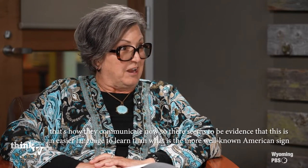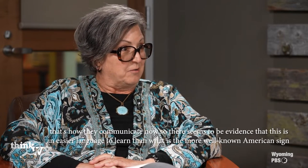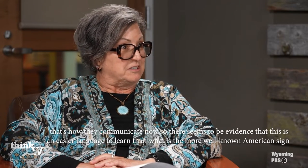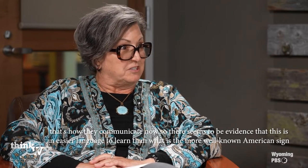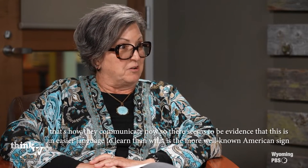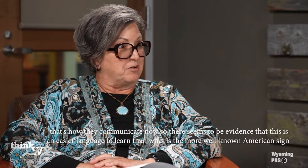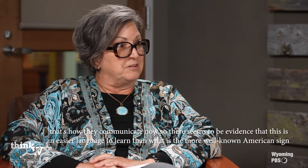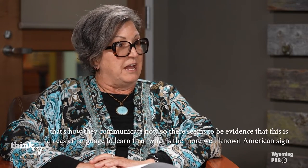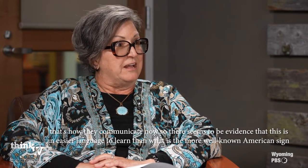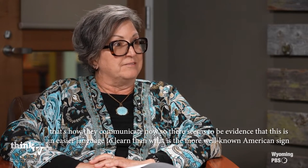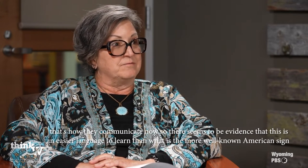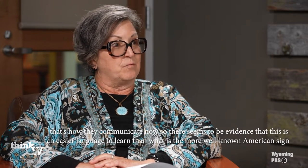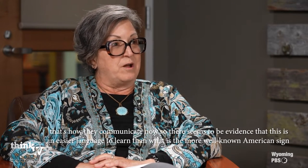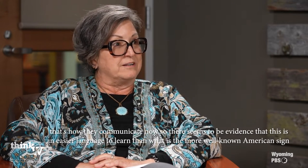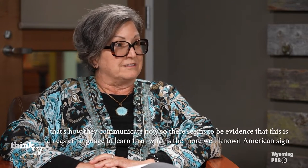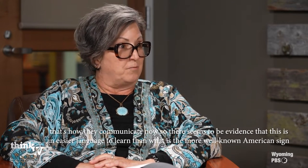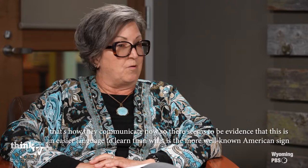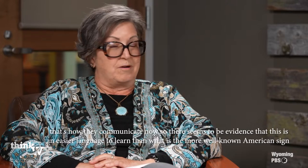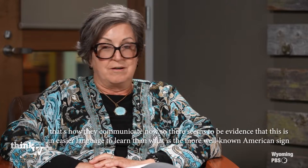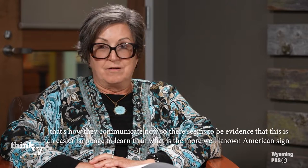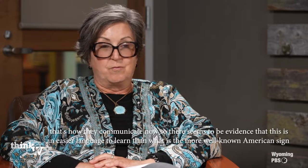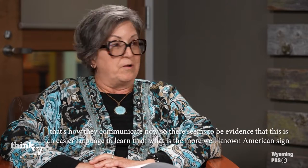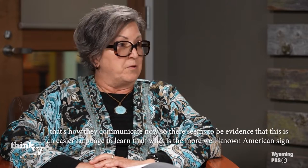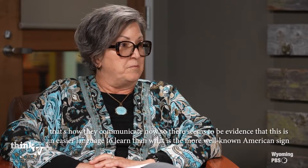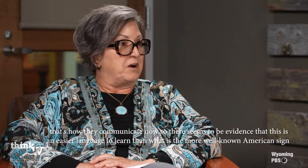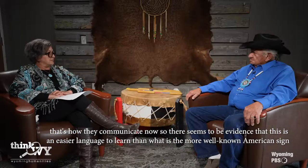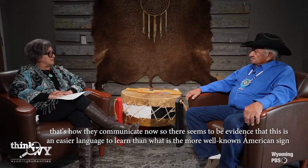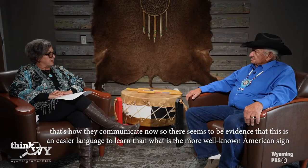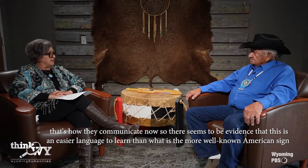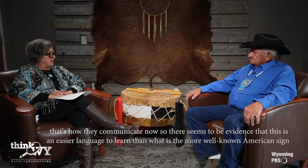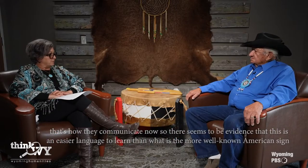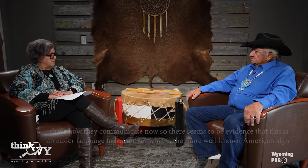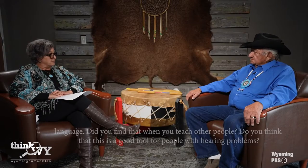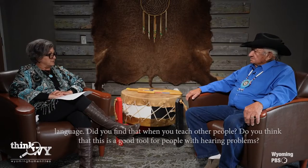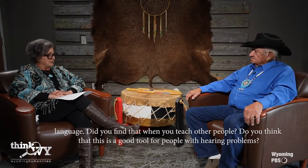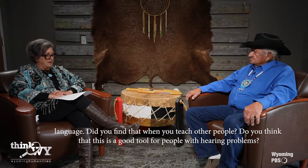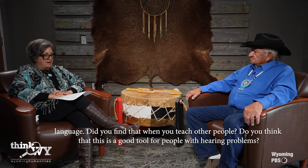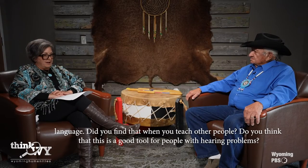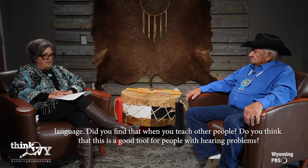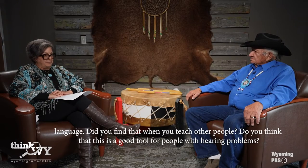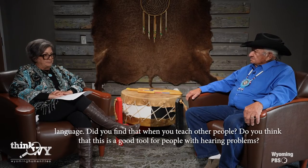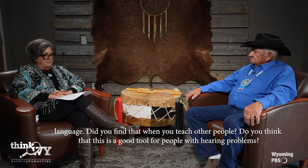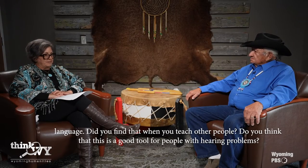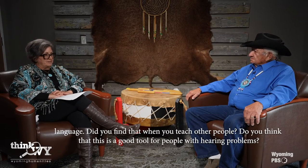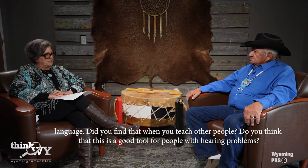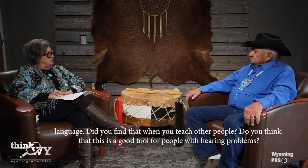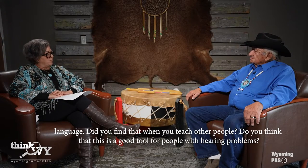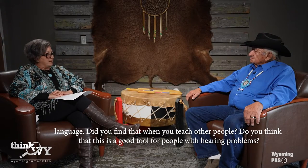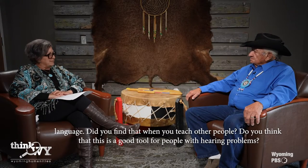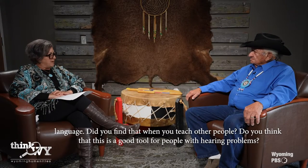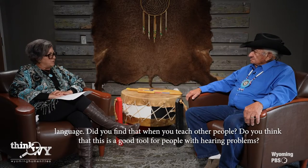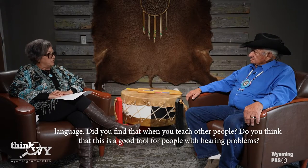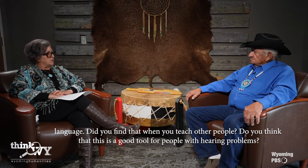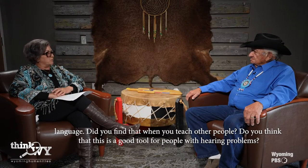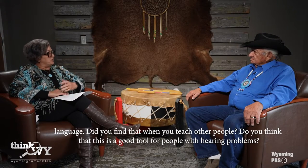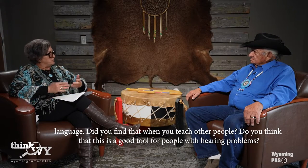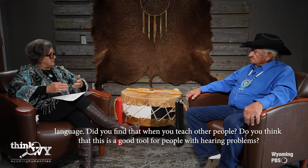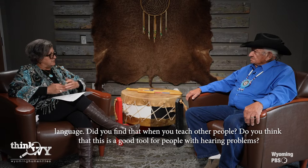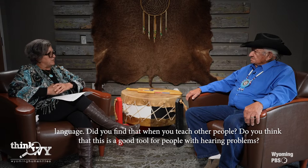language to learn than what is the more well-known American Sign Language. Did you find that when you teach other